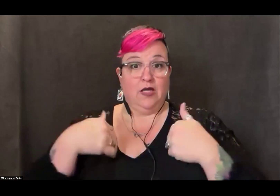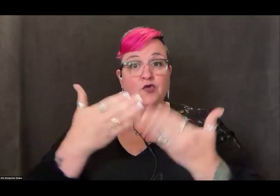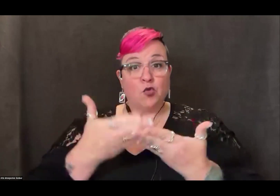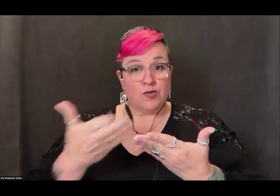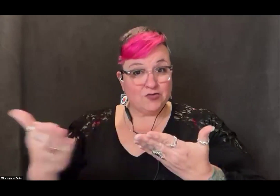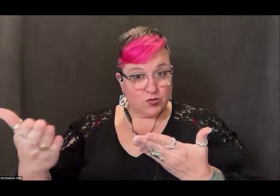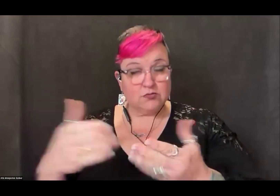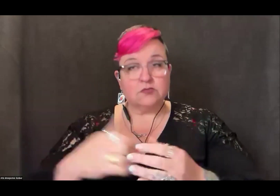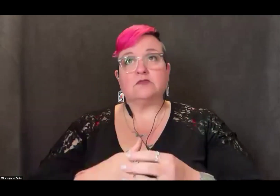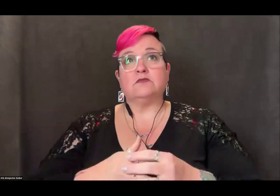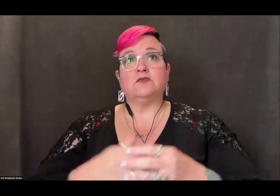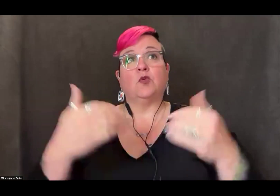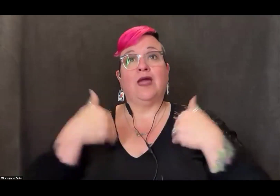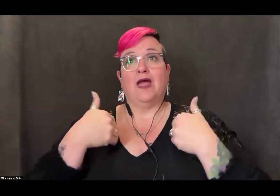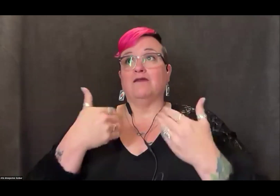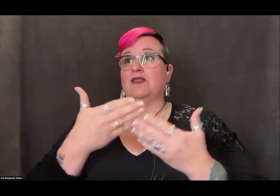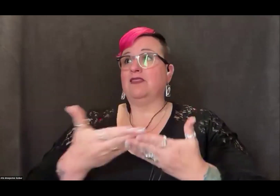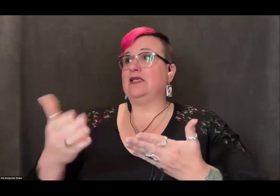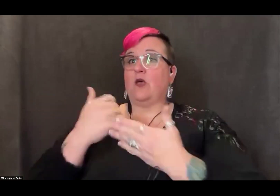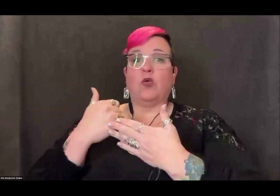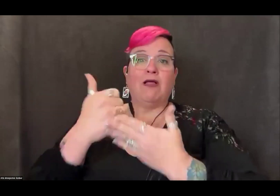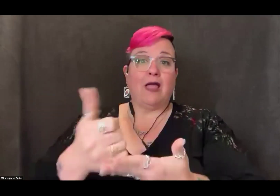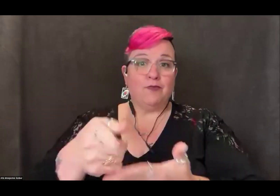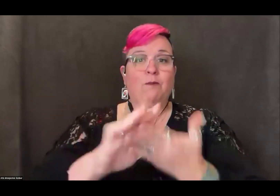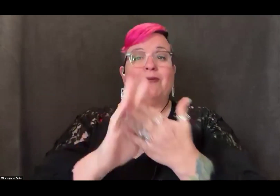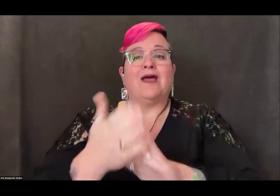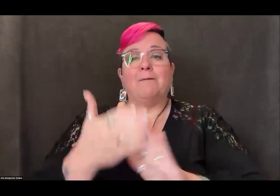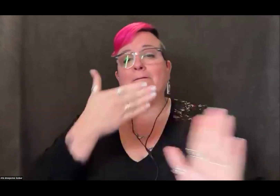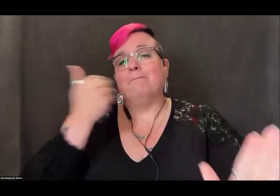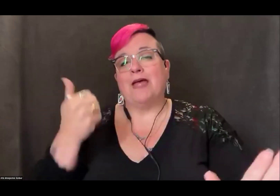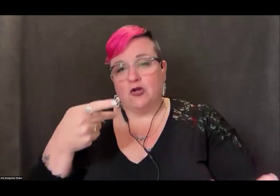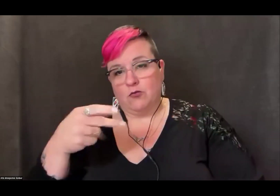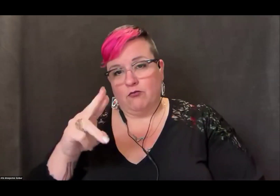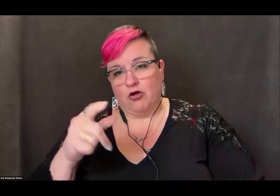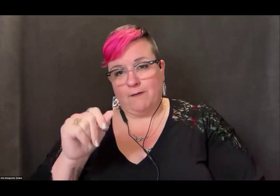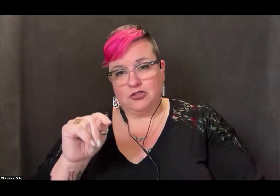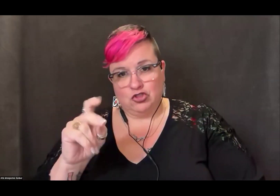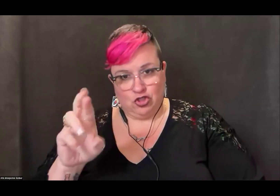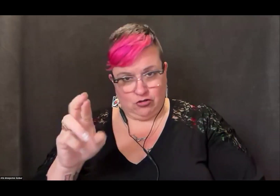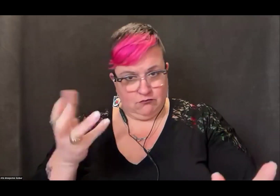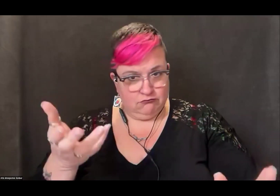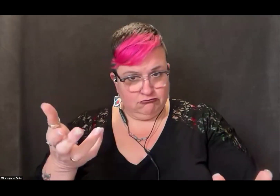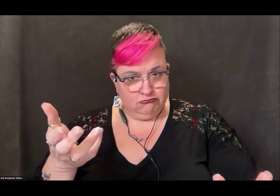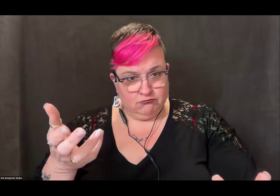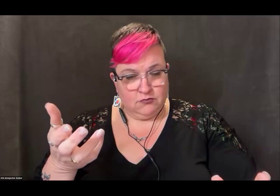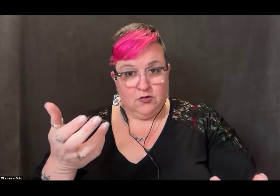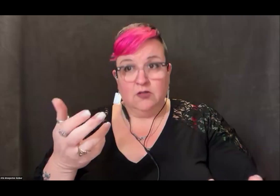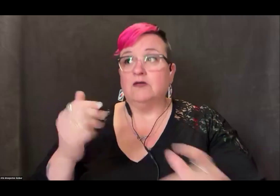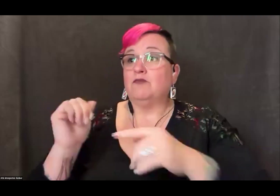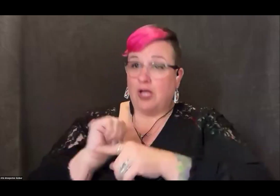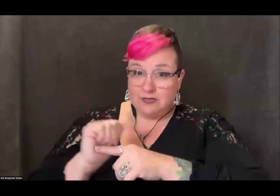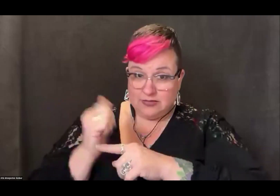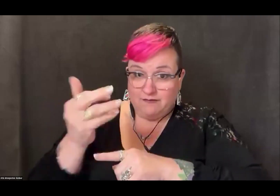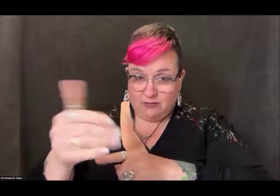resources, are there things that can help you become a better prompter other than just practicing